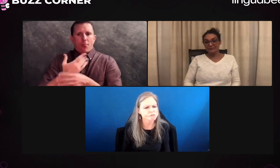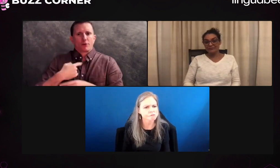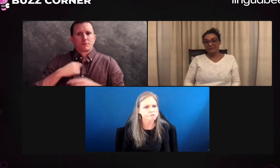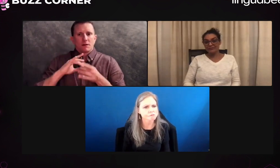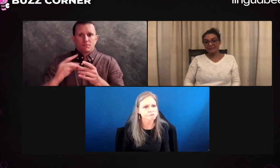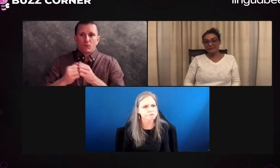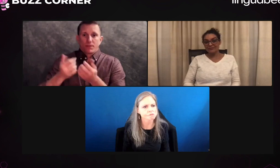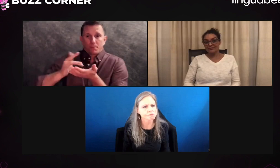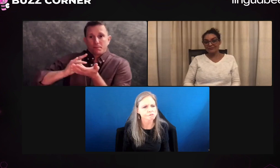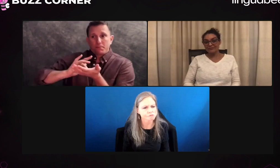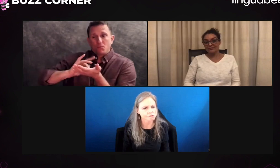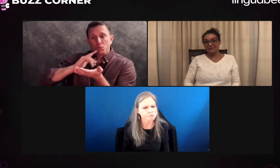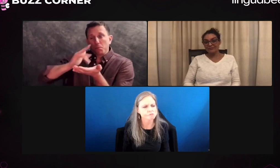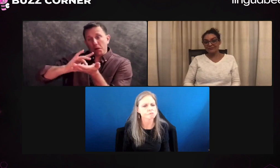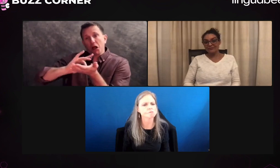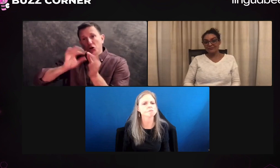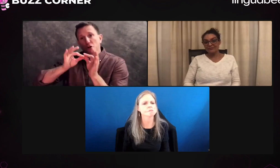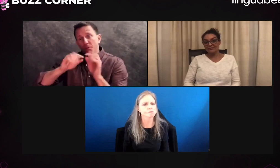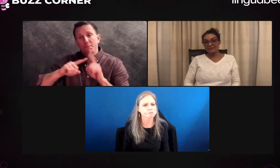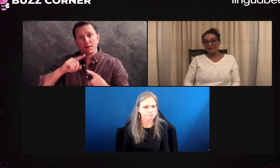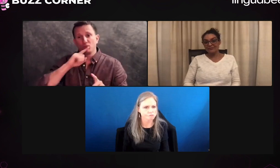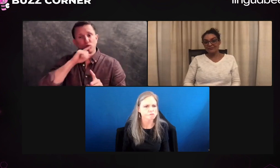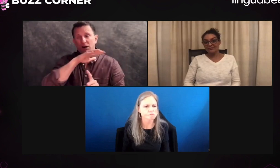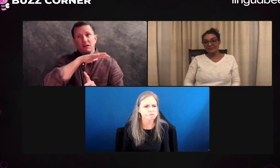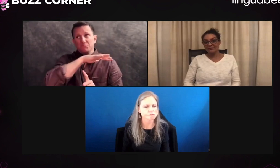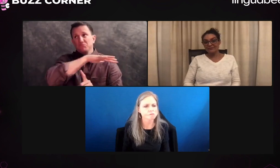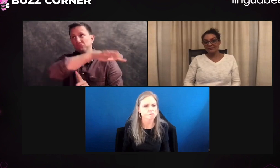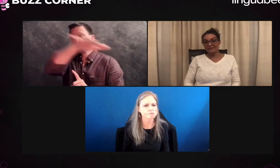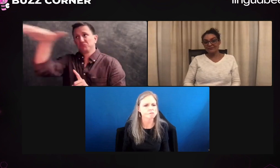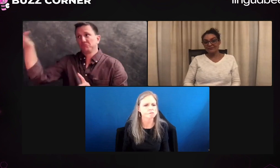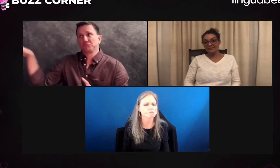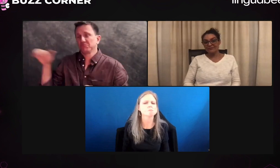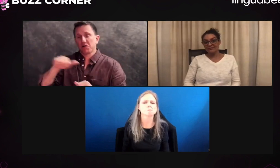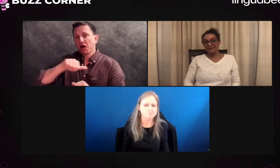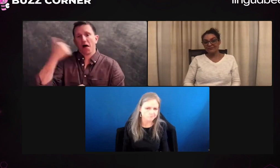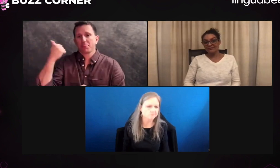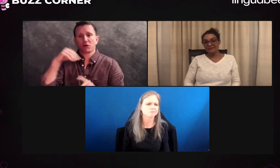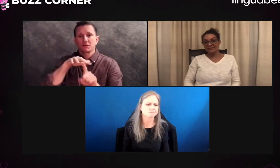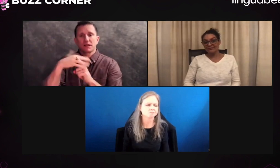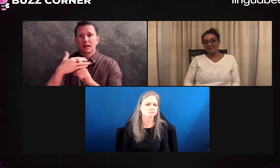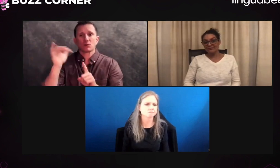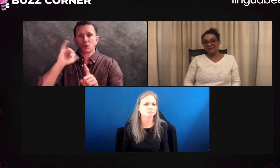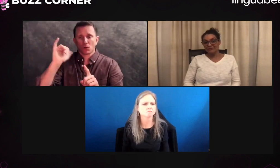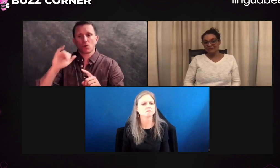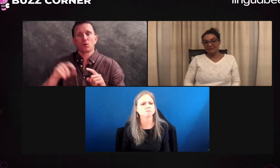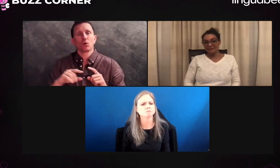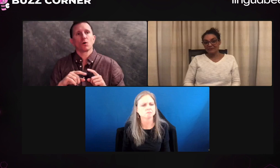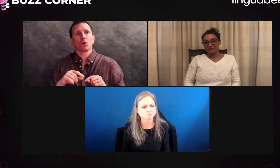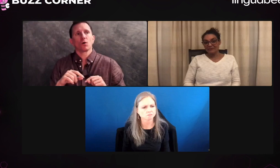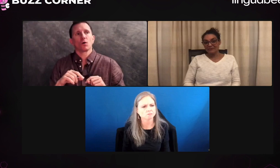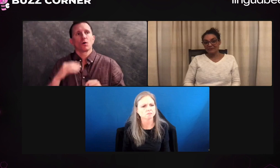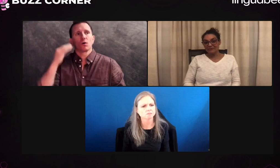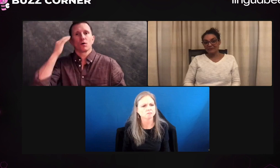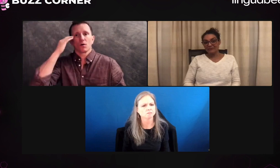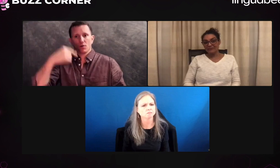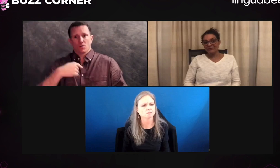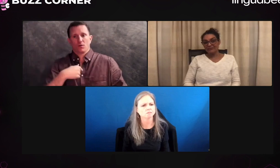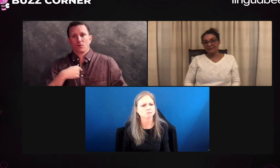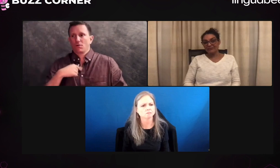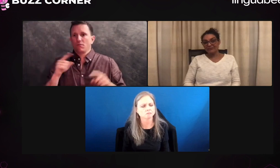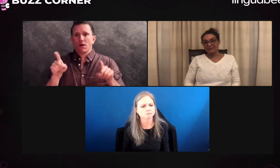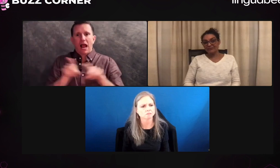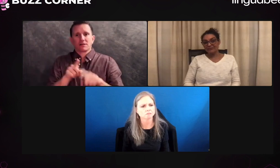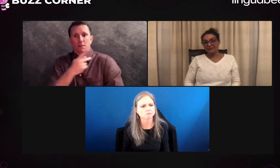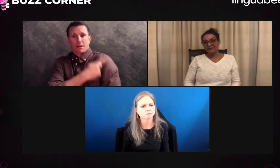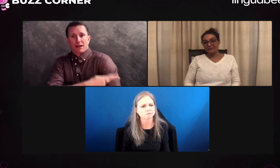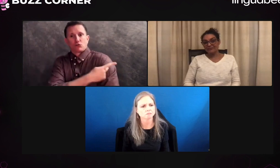So one other thing that bothers me when we talk about interpreting the medical field, but it happens in other